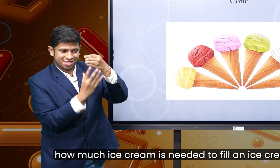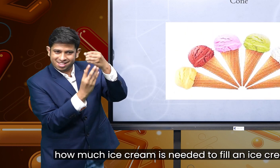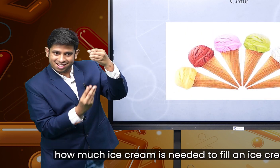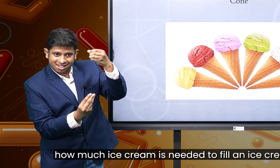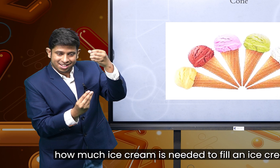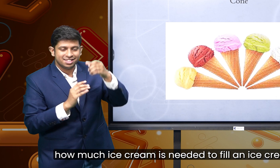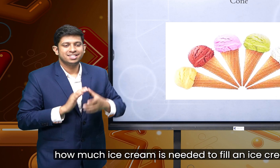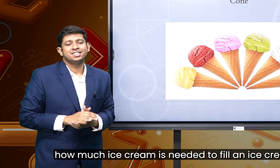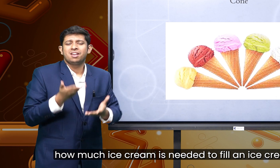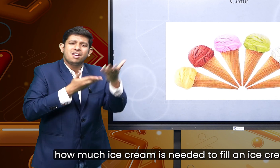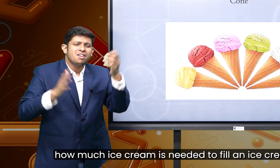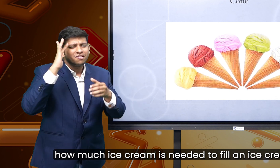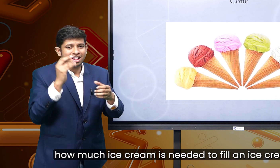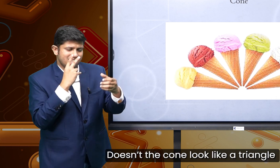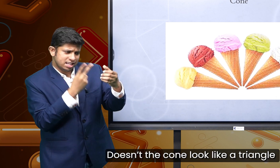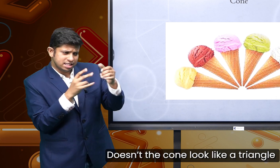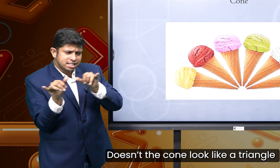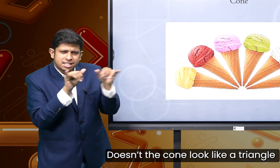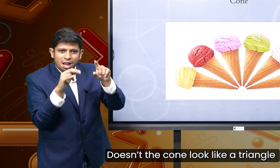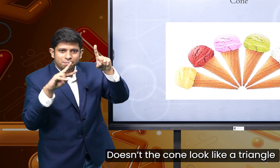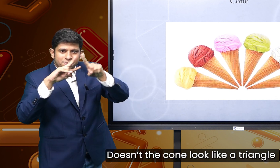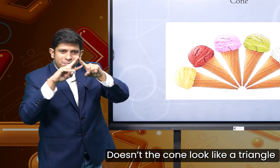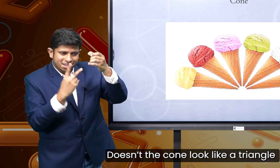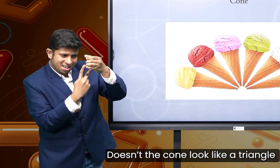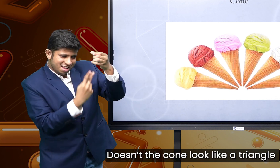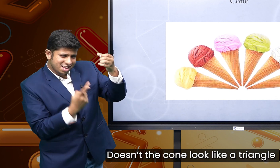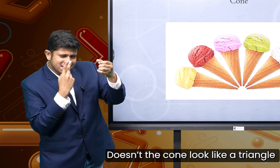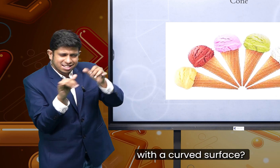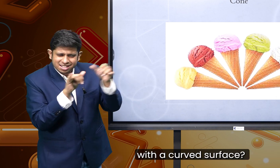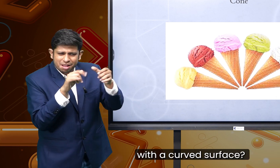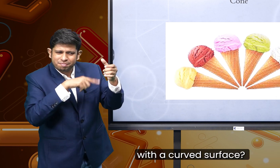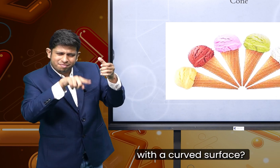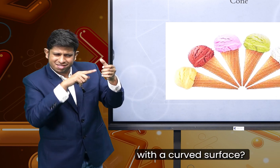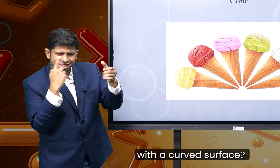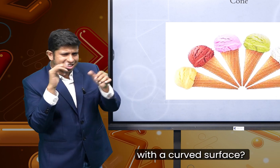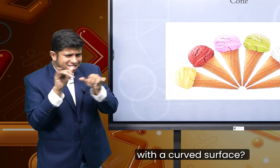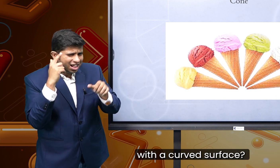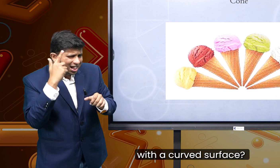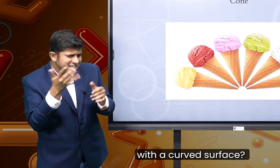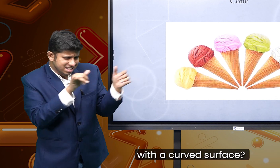cone? Doesn't the cone look like a triangle with a curved surface?